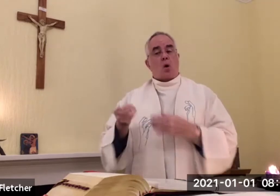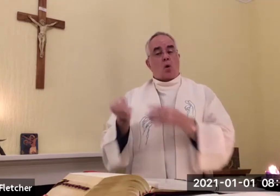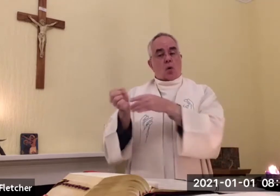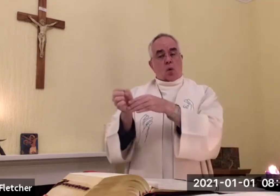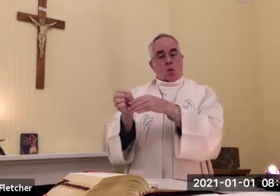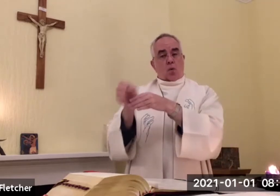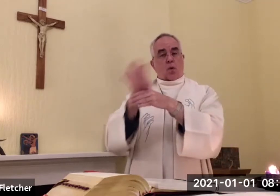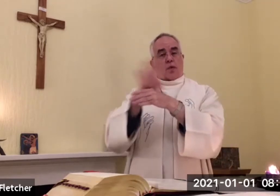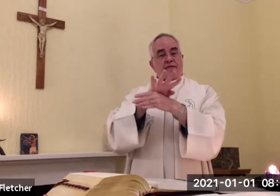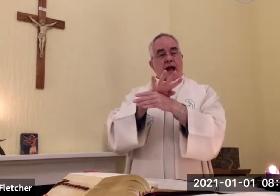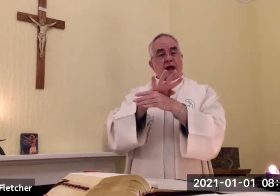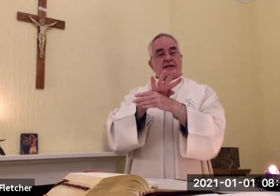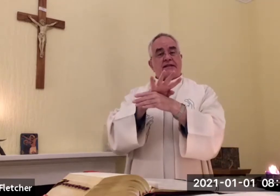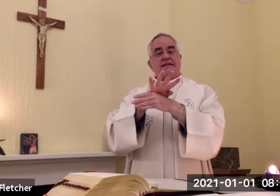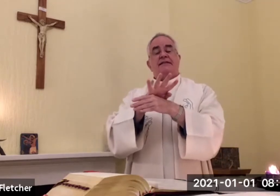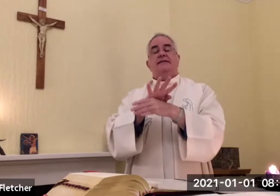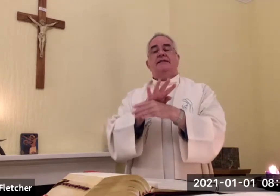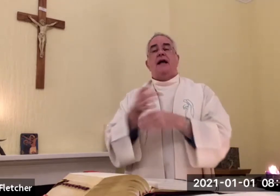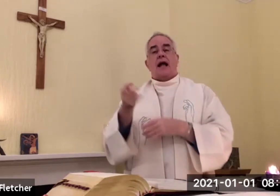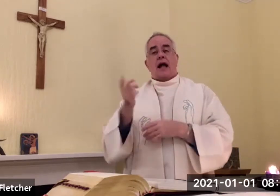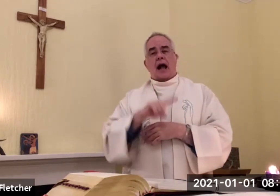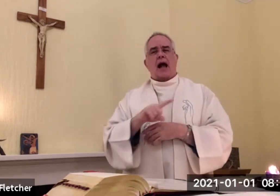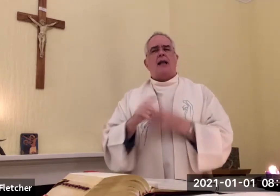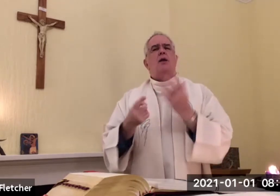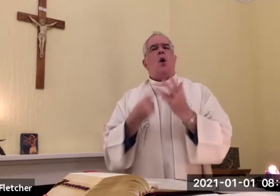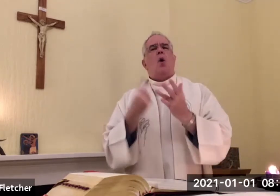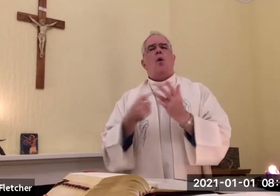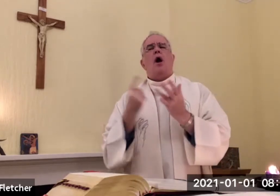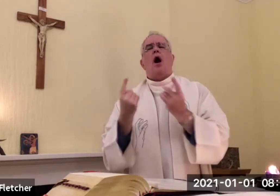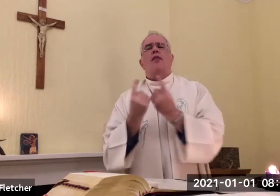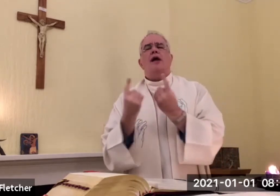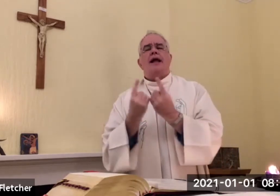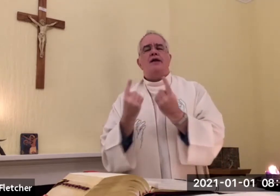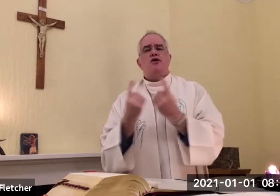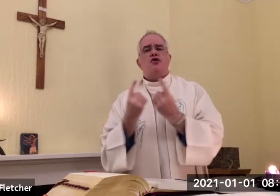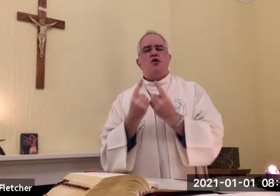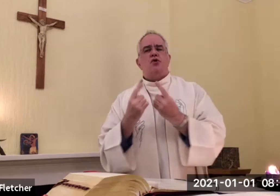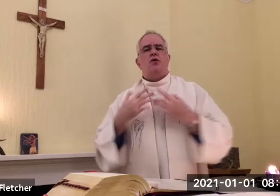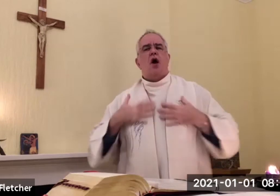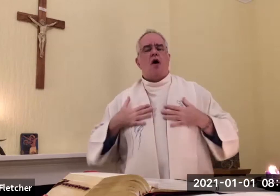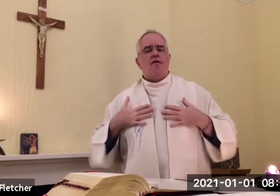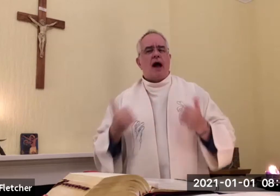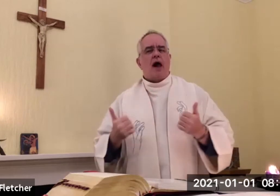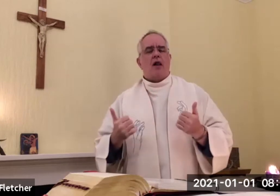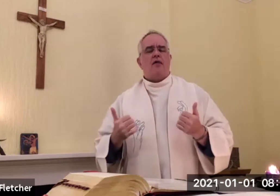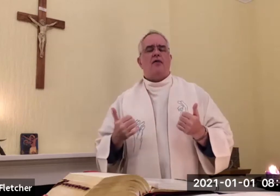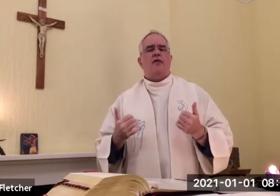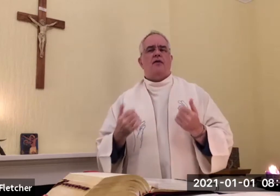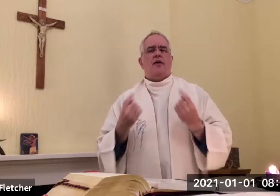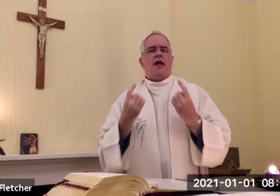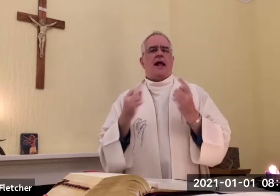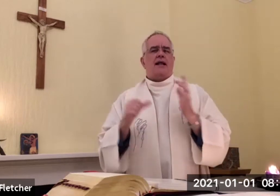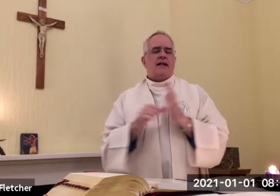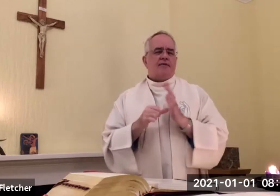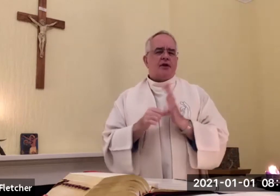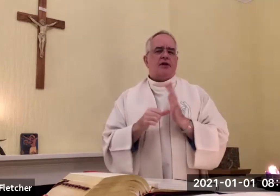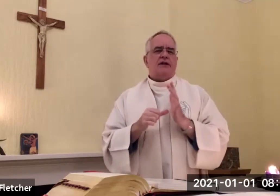both with the virus and with other issues of health